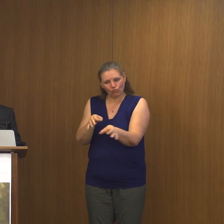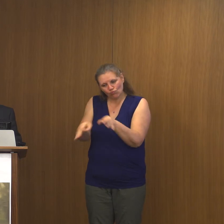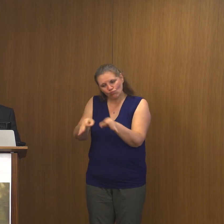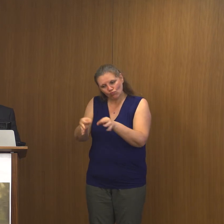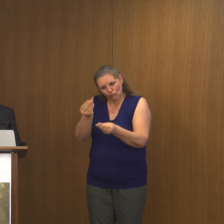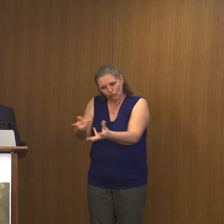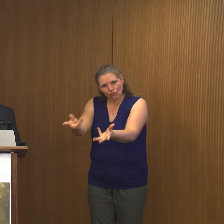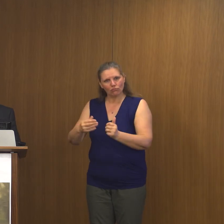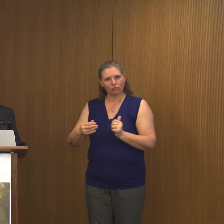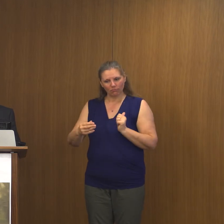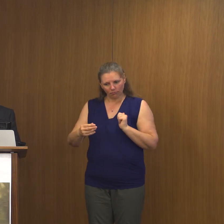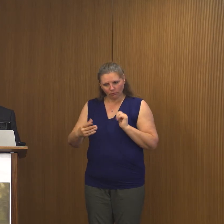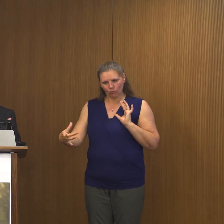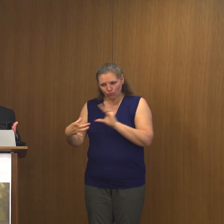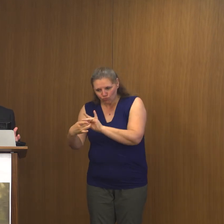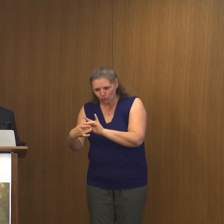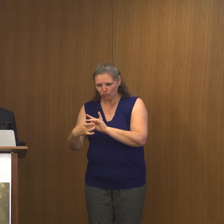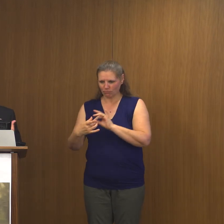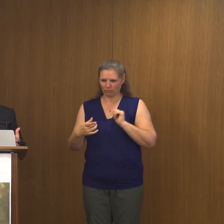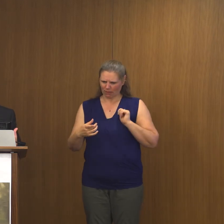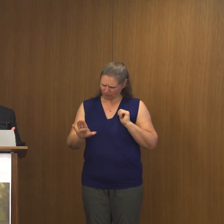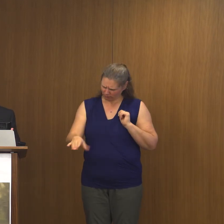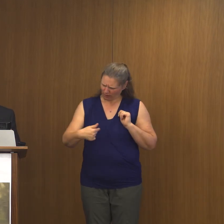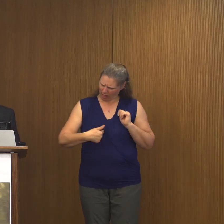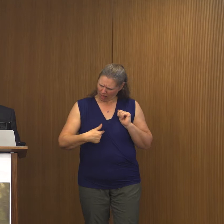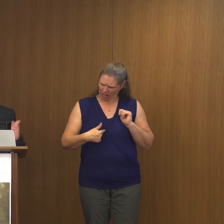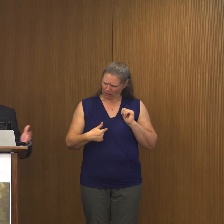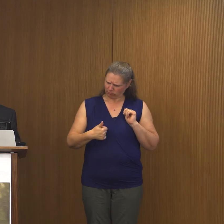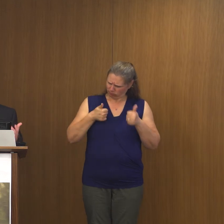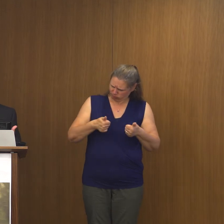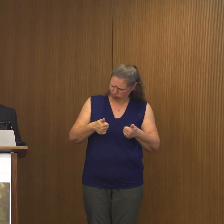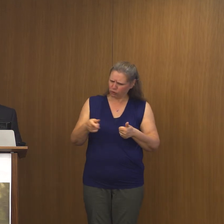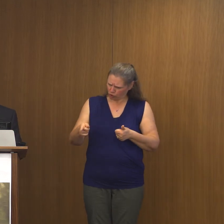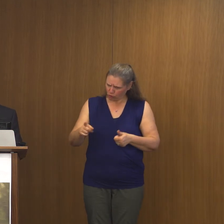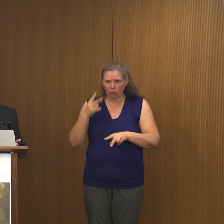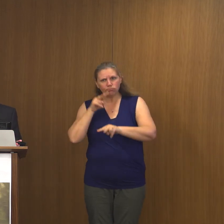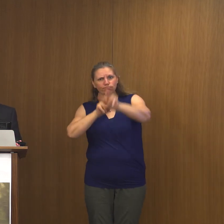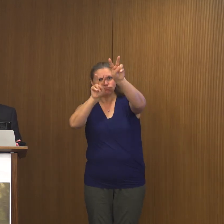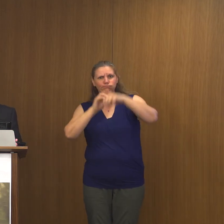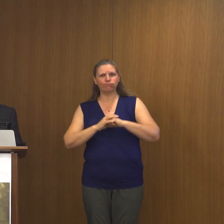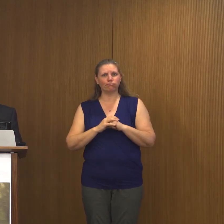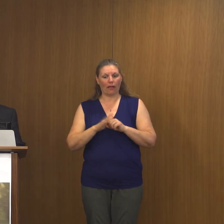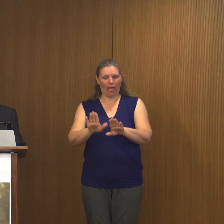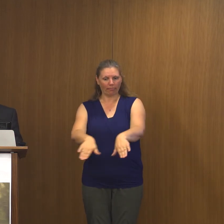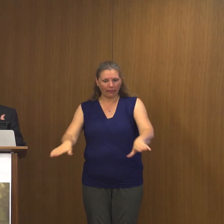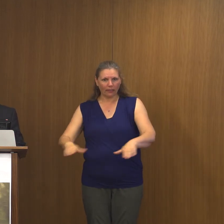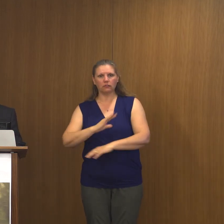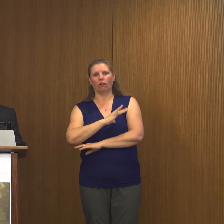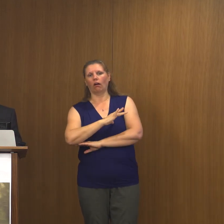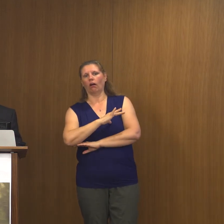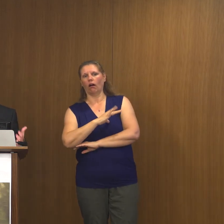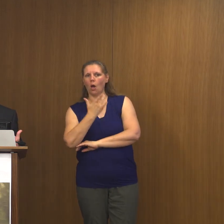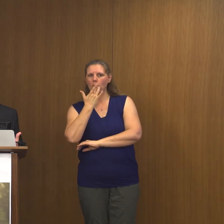So building bonds with campers and helping them see that they can live well with arthritis. And the younger campers have shared how important it's been for them to see people thriving while